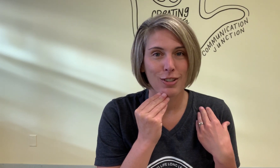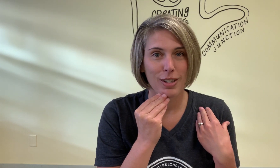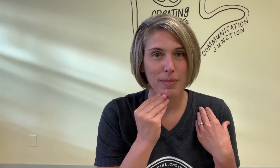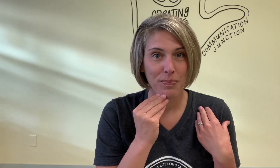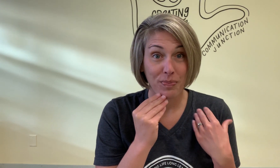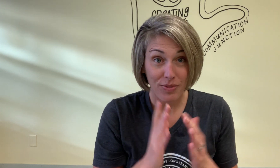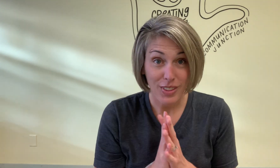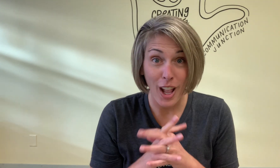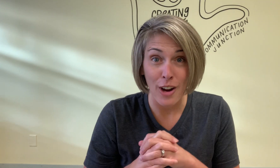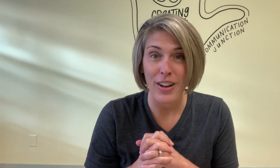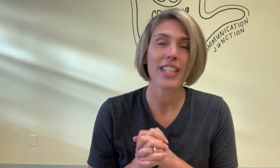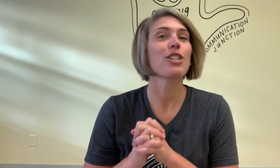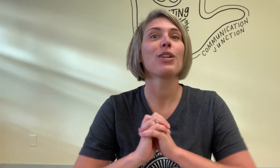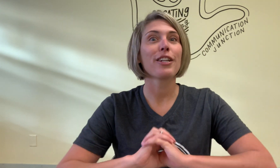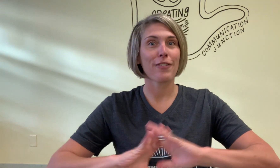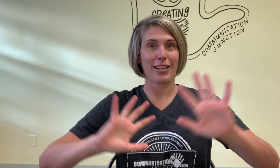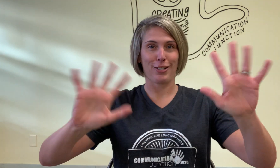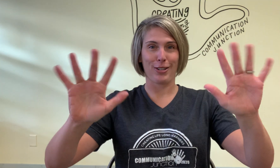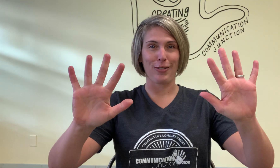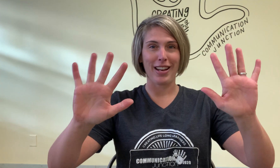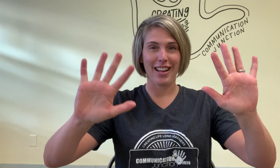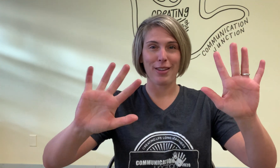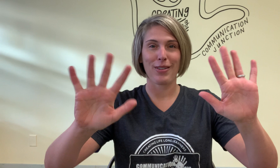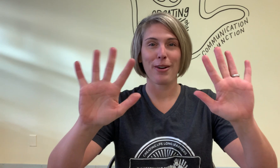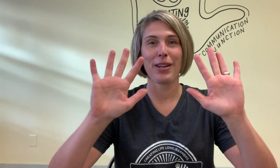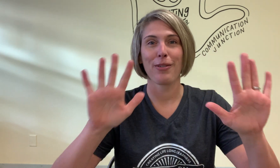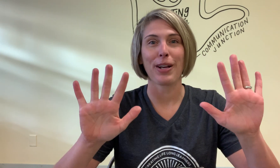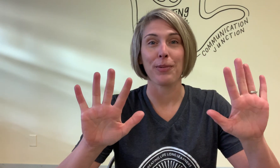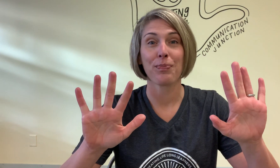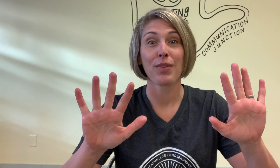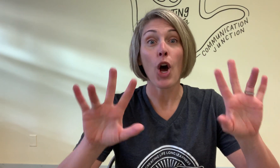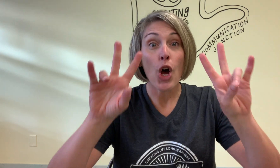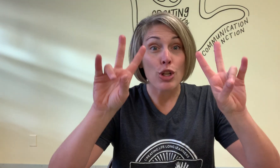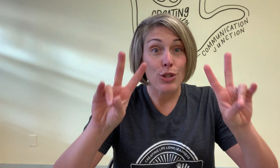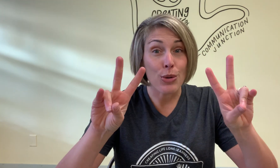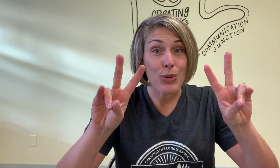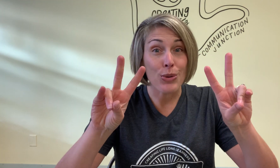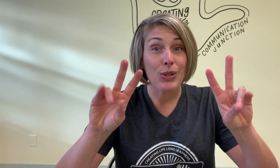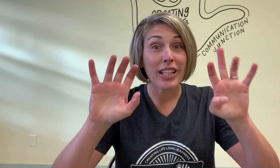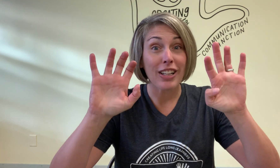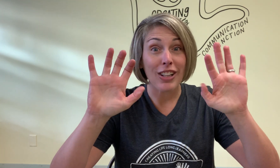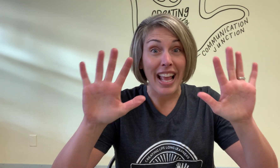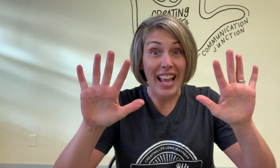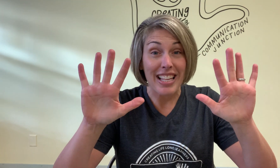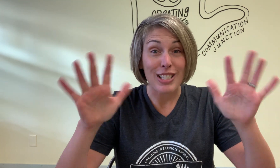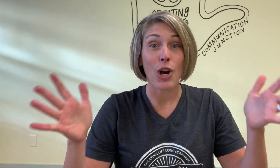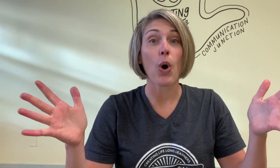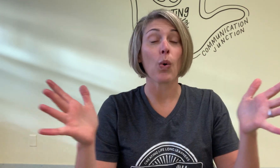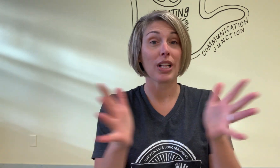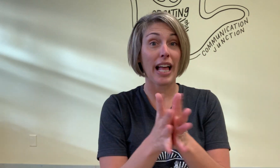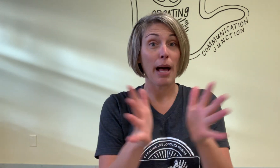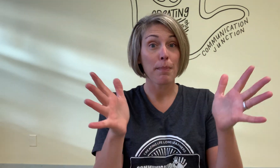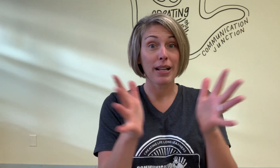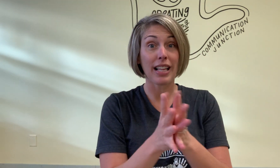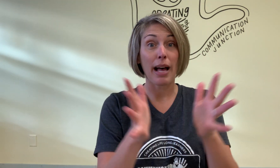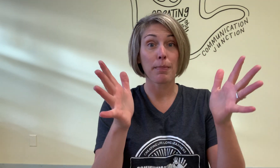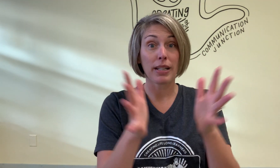sleep. All right, let's go a little faster. Are you ready now that we know it? Here we go. Two little hands go clap, clap,